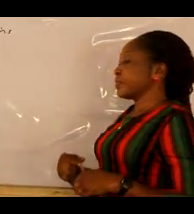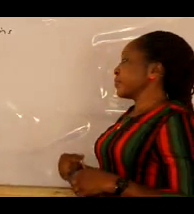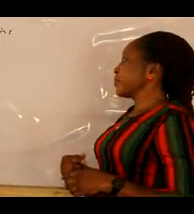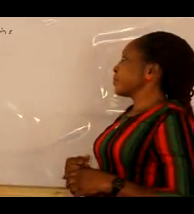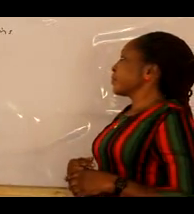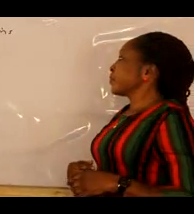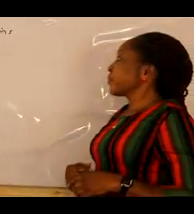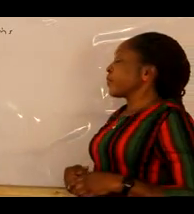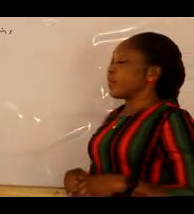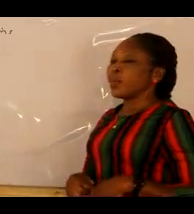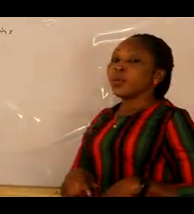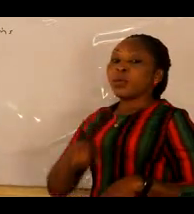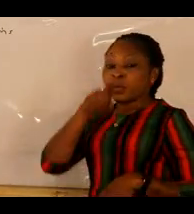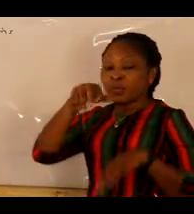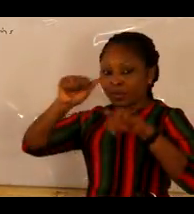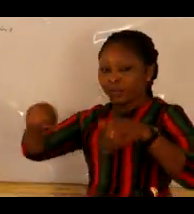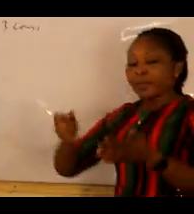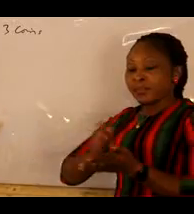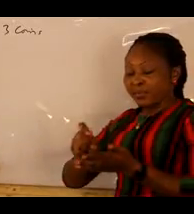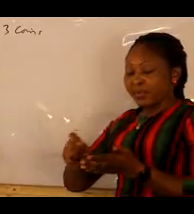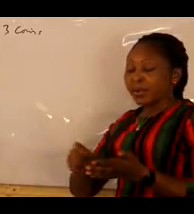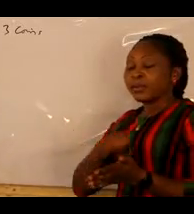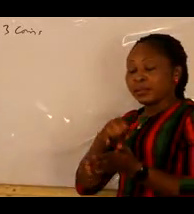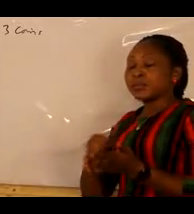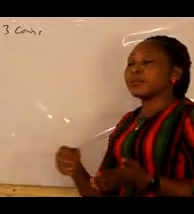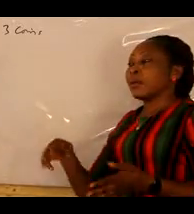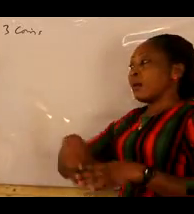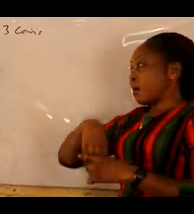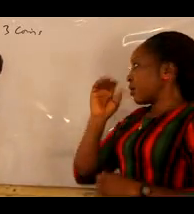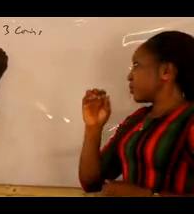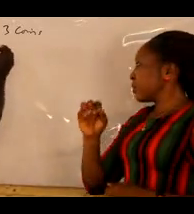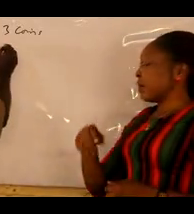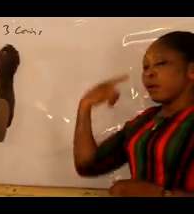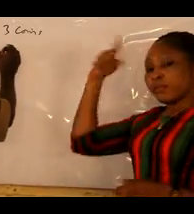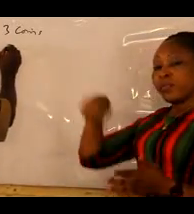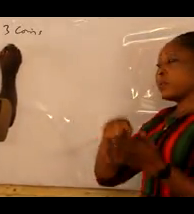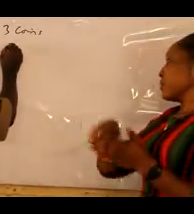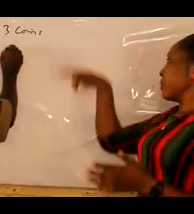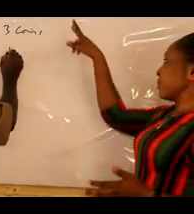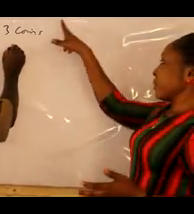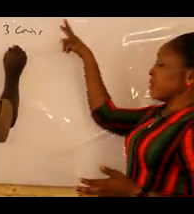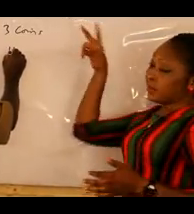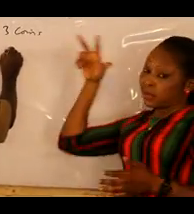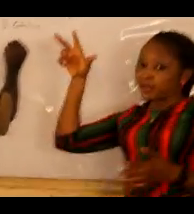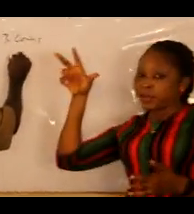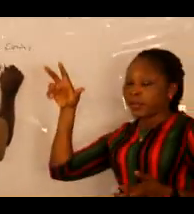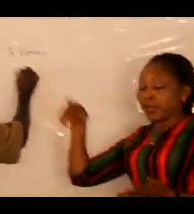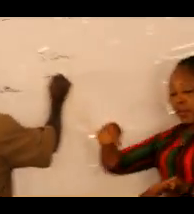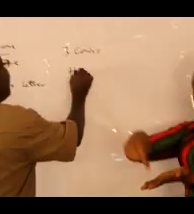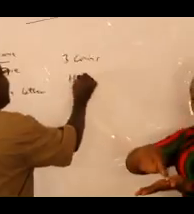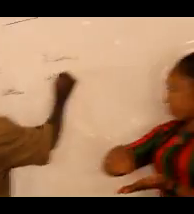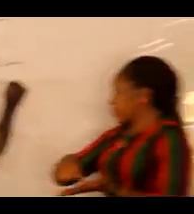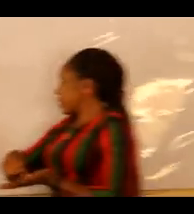list, cannot list it. You may stay in that position, the time will be okay. But for these 3 coins, it doesn't fall head.